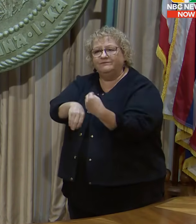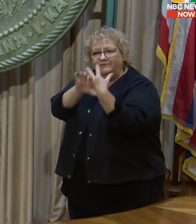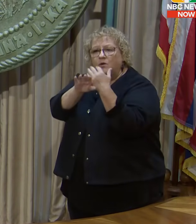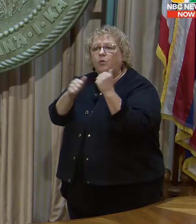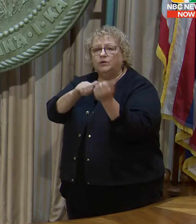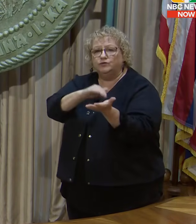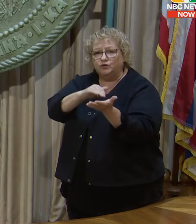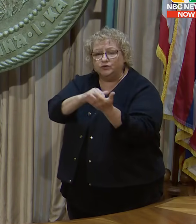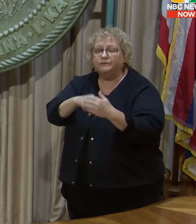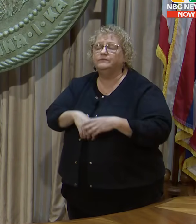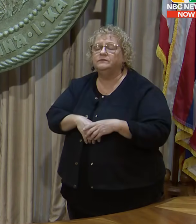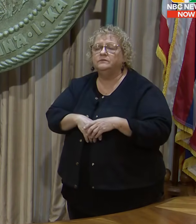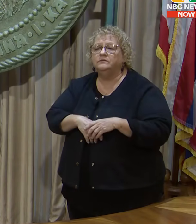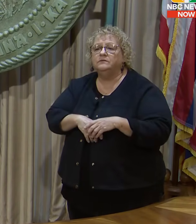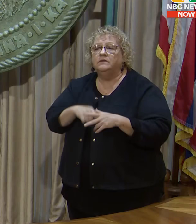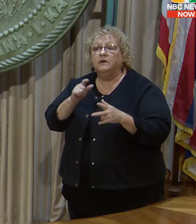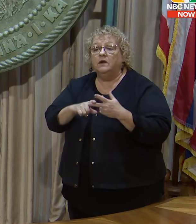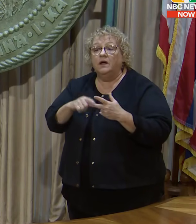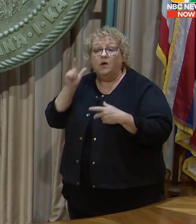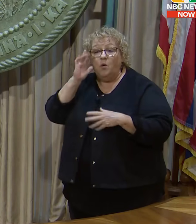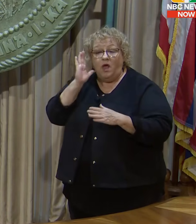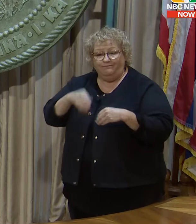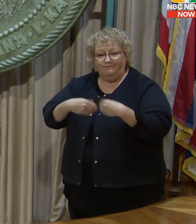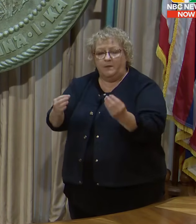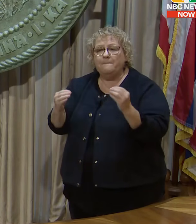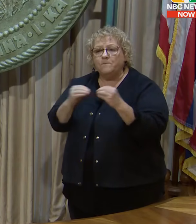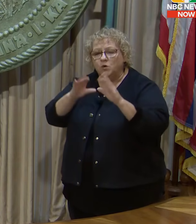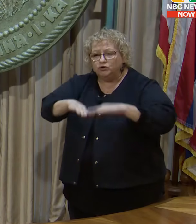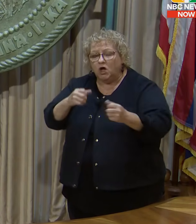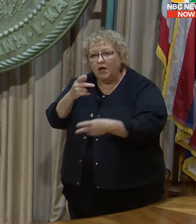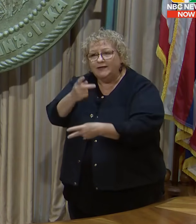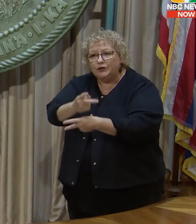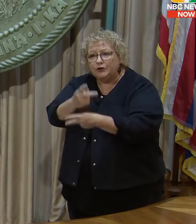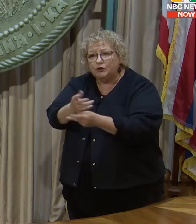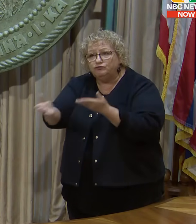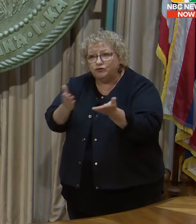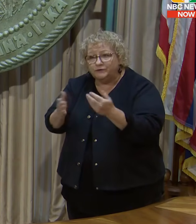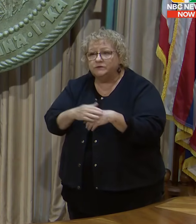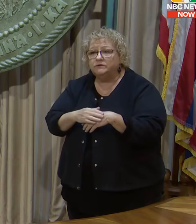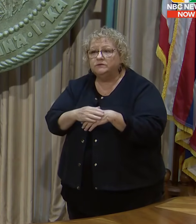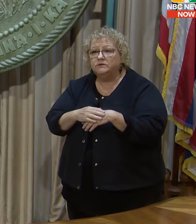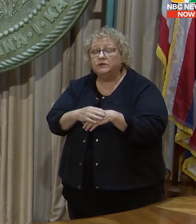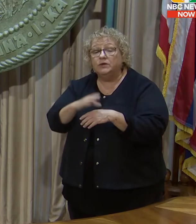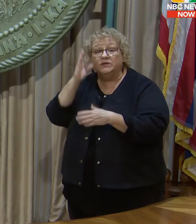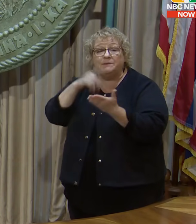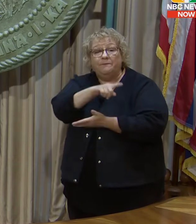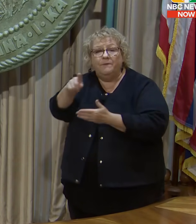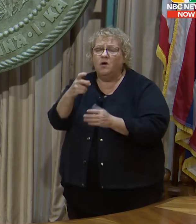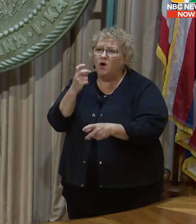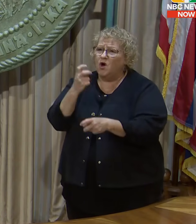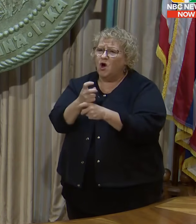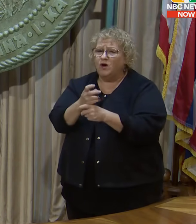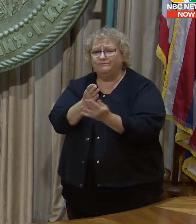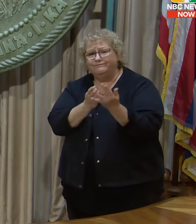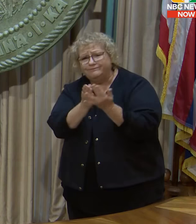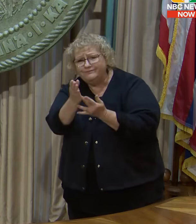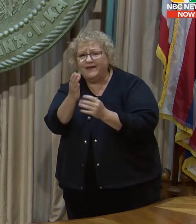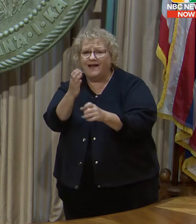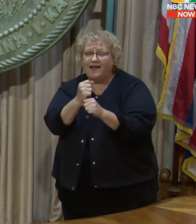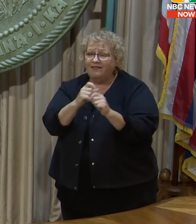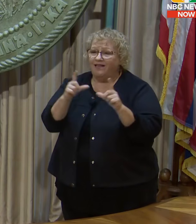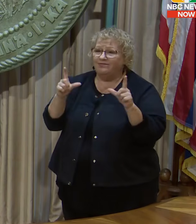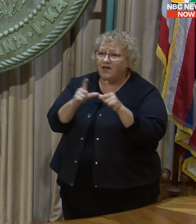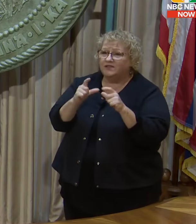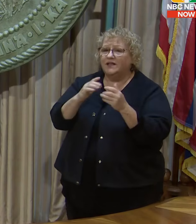of child care services by temporarily waiving some administrative licensing rules. And